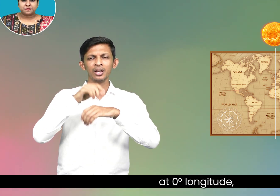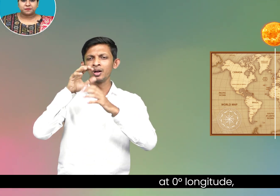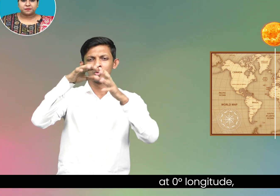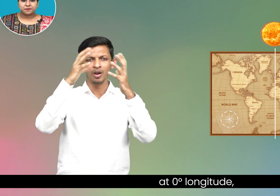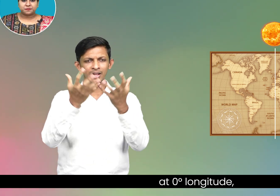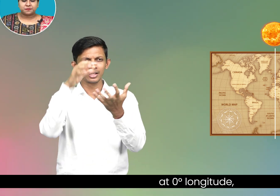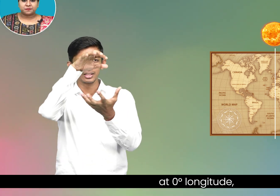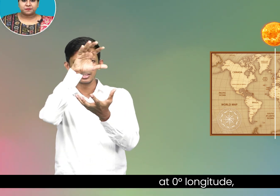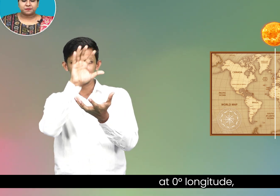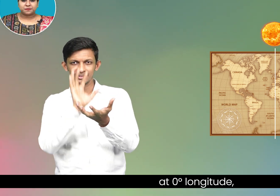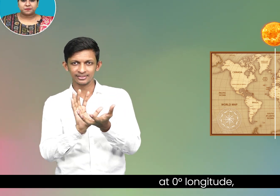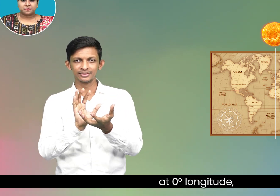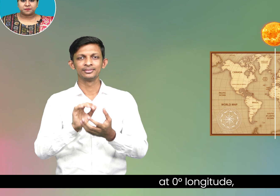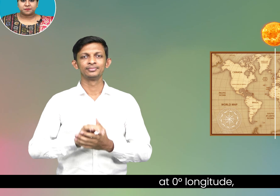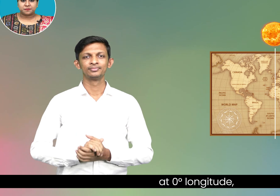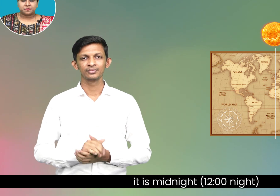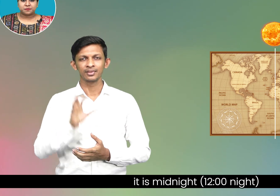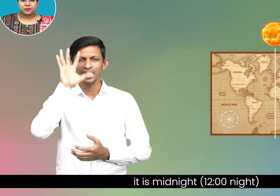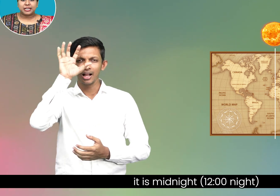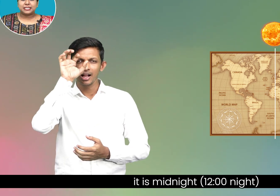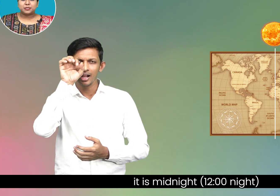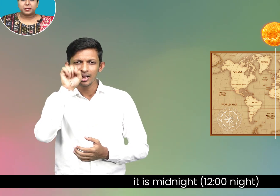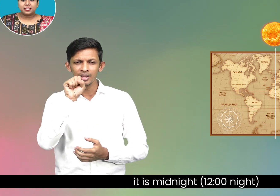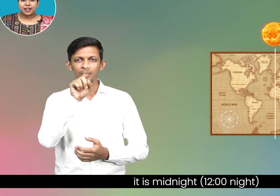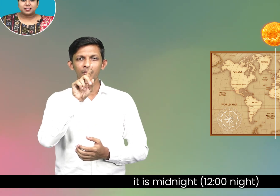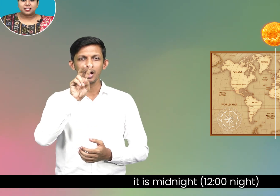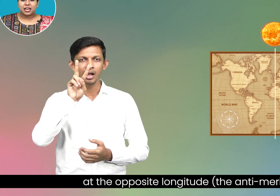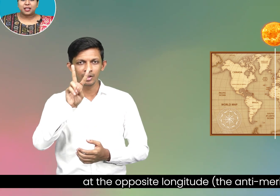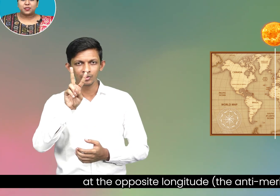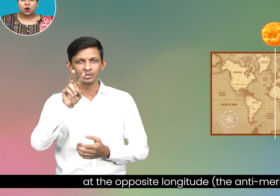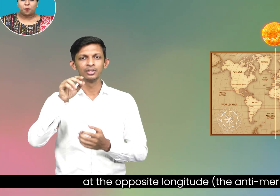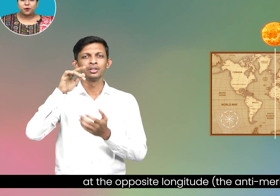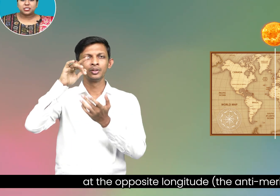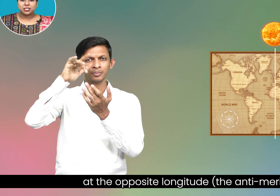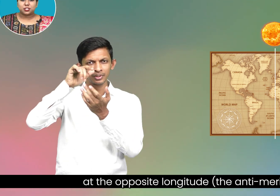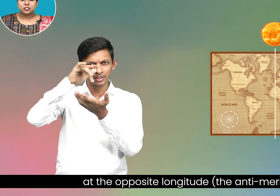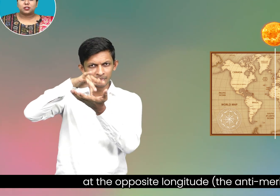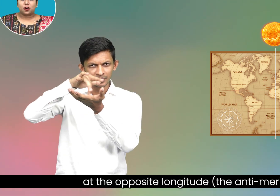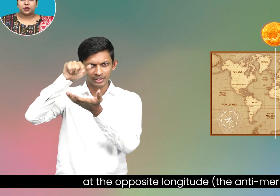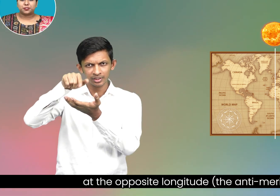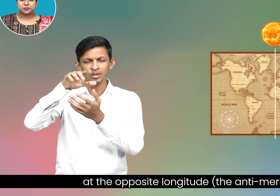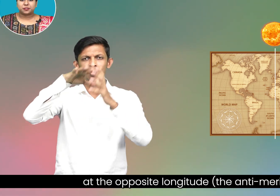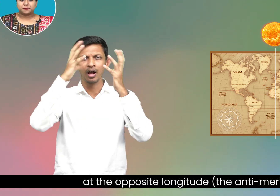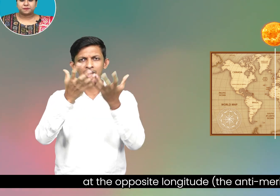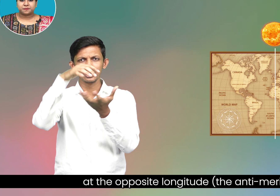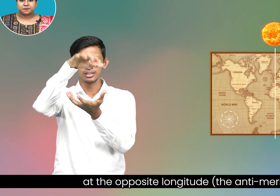it is midnight at the opposite longitude.